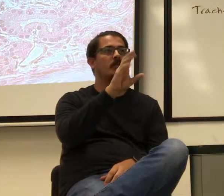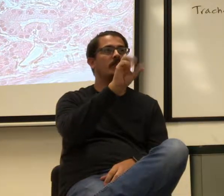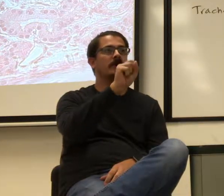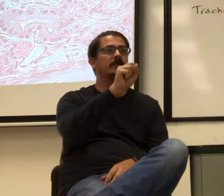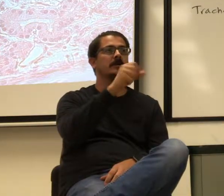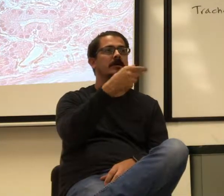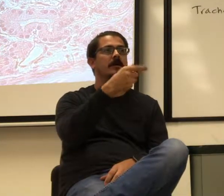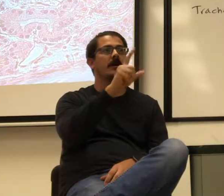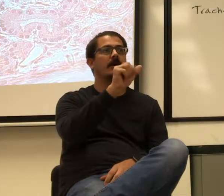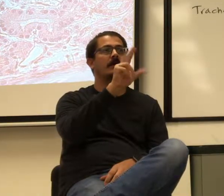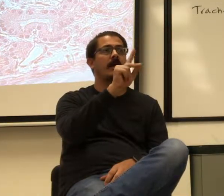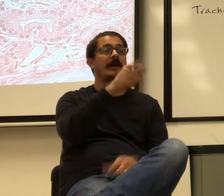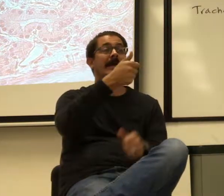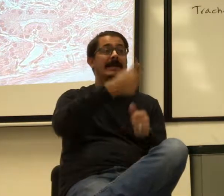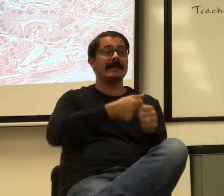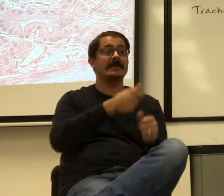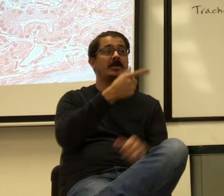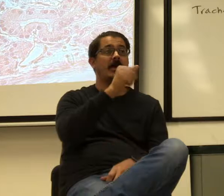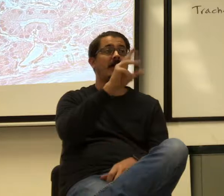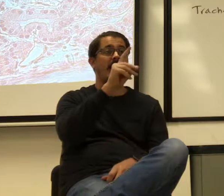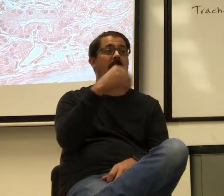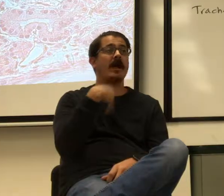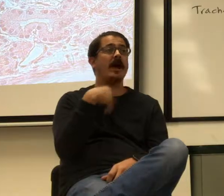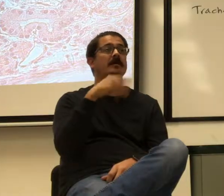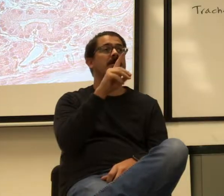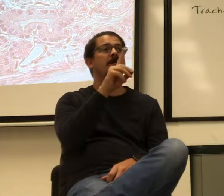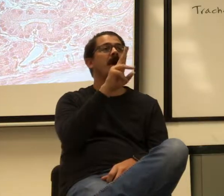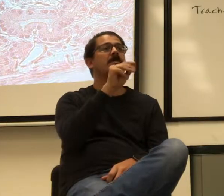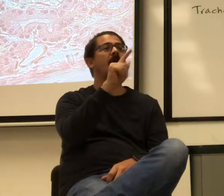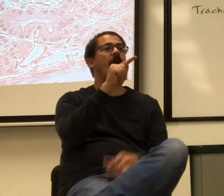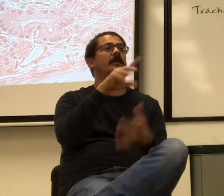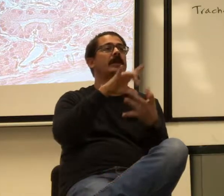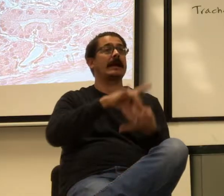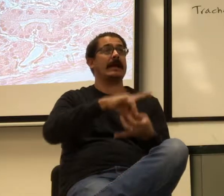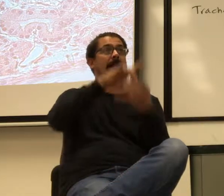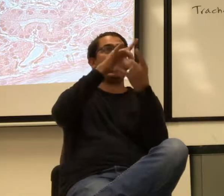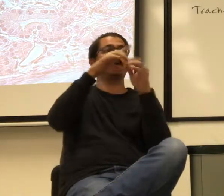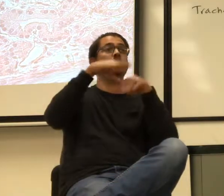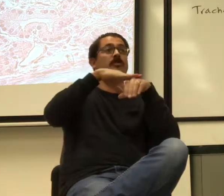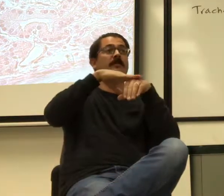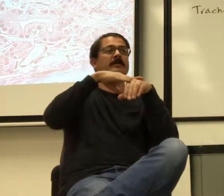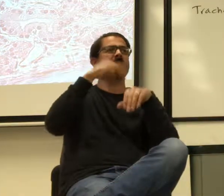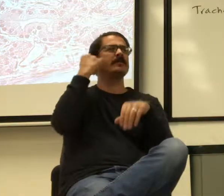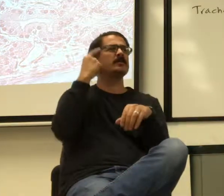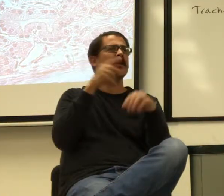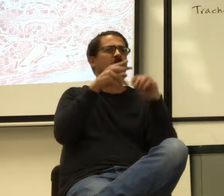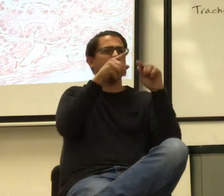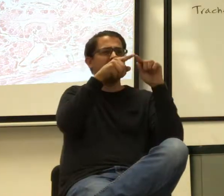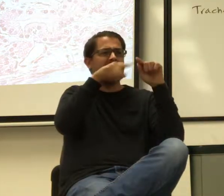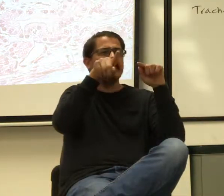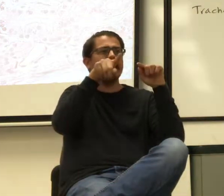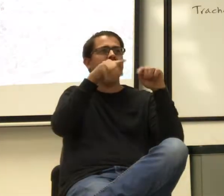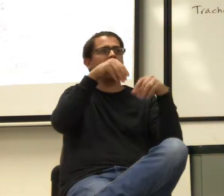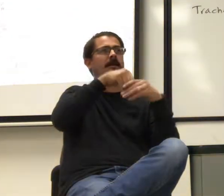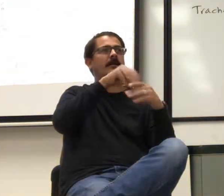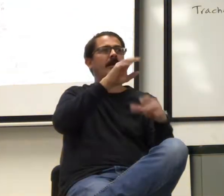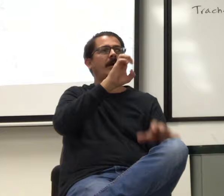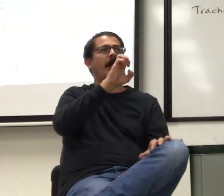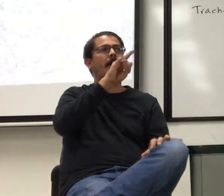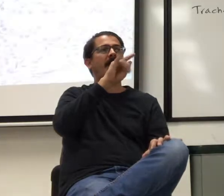glands. Each one of those glands has a duct to the surface. Wherever you see a little divot in the epithelium,